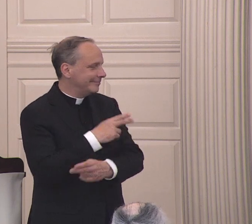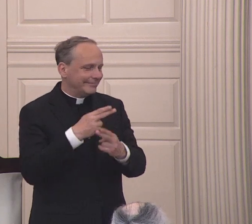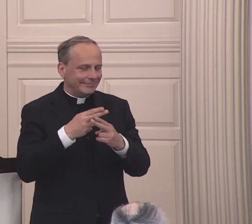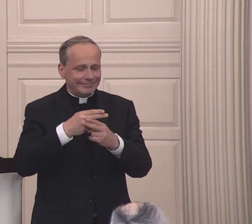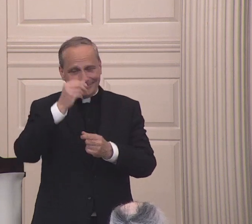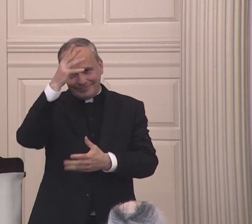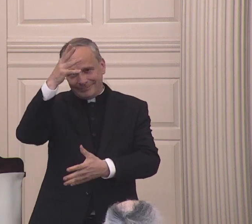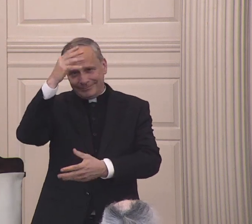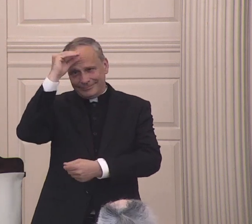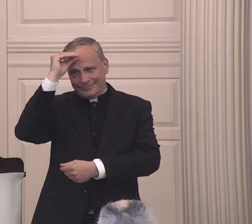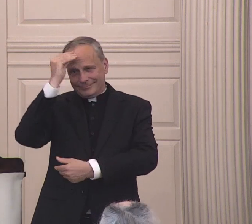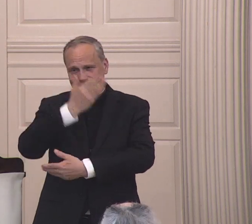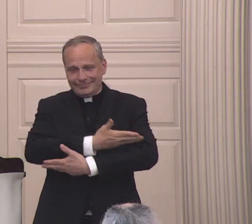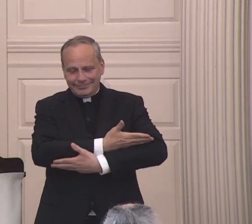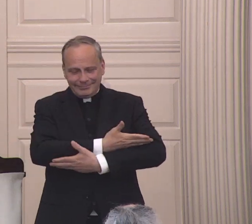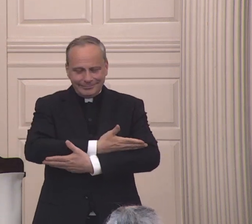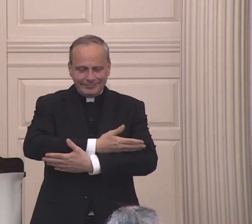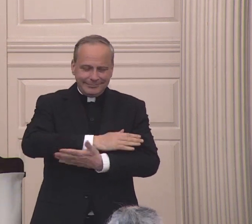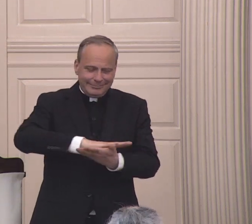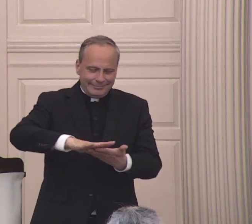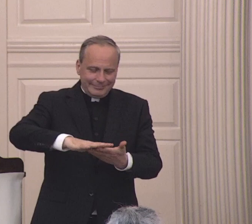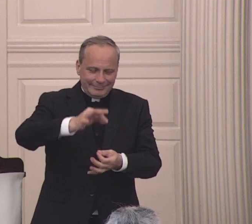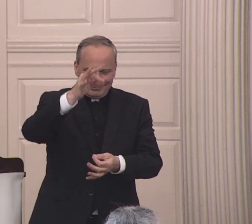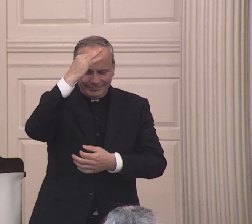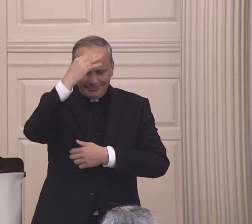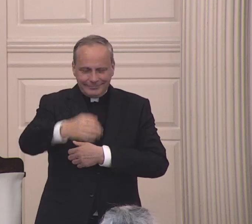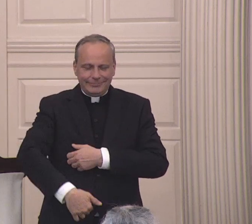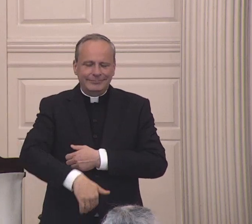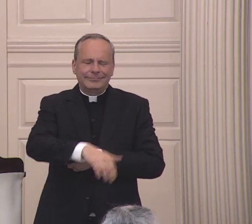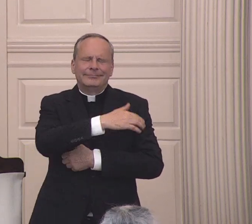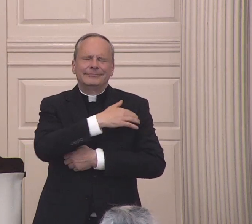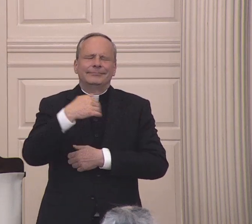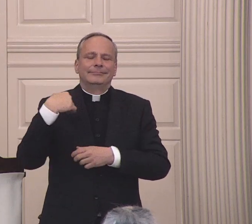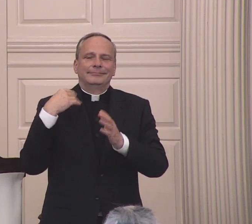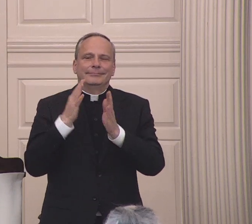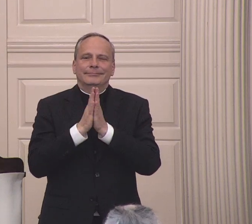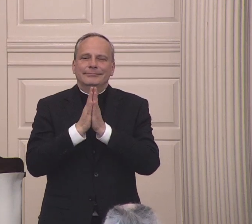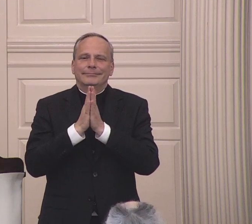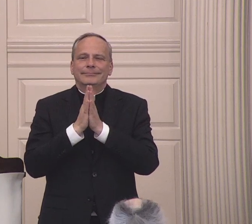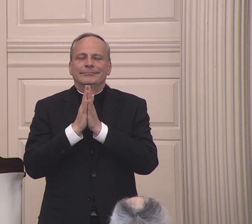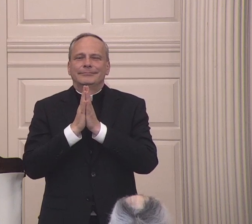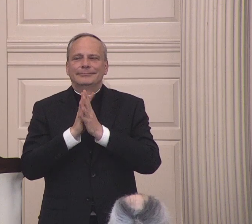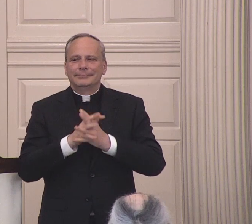In the name of the Father, and of the Son, and of the Holy Spirit.